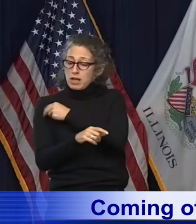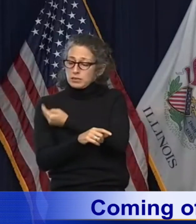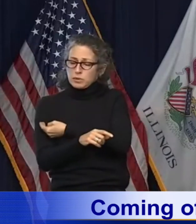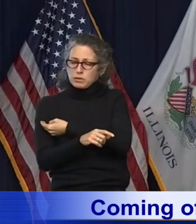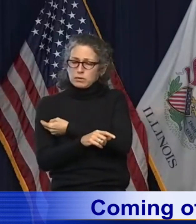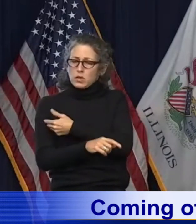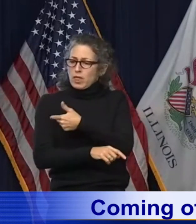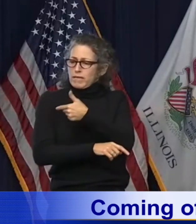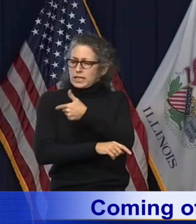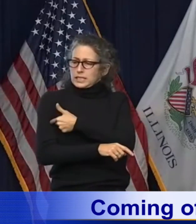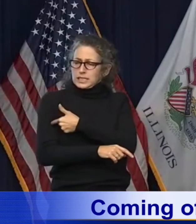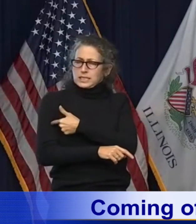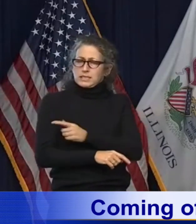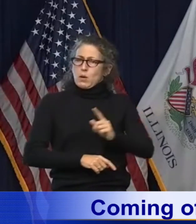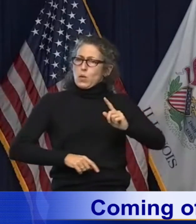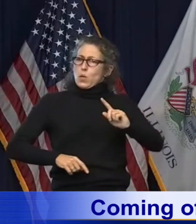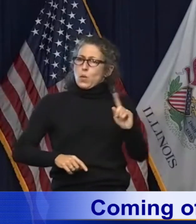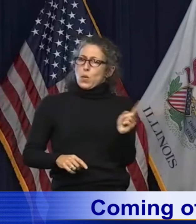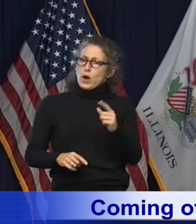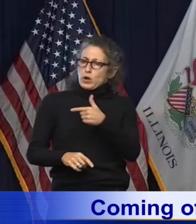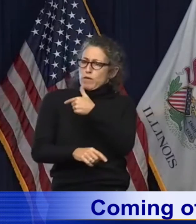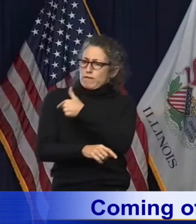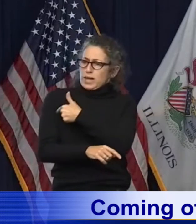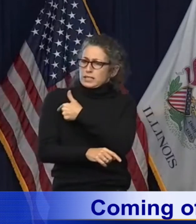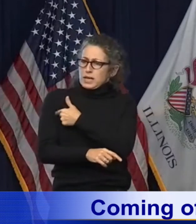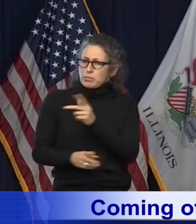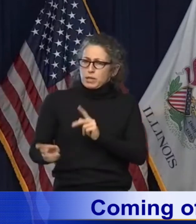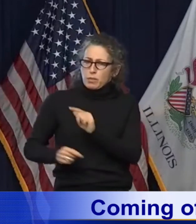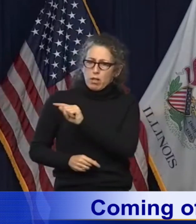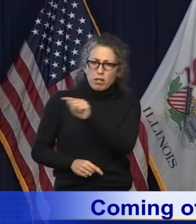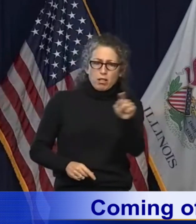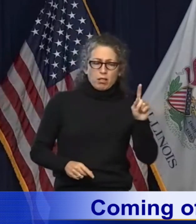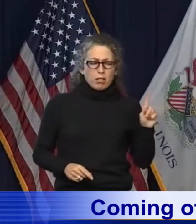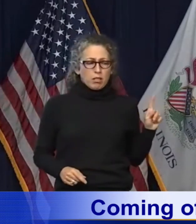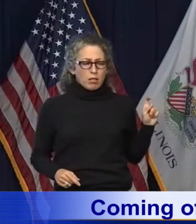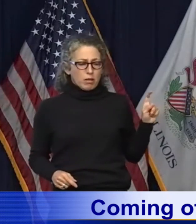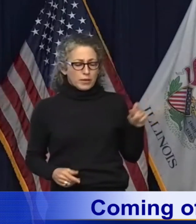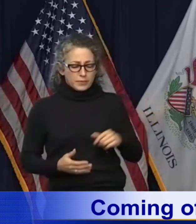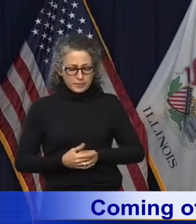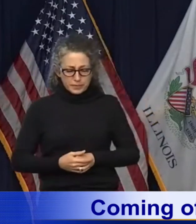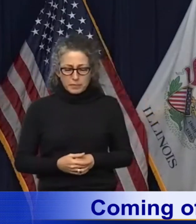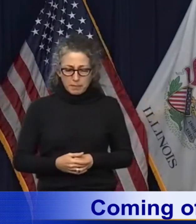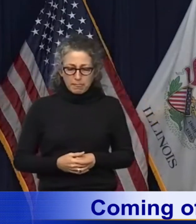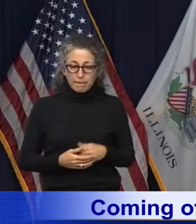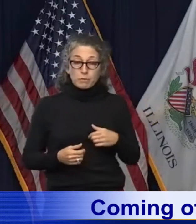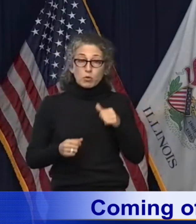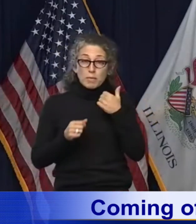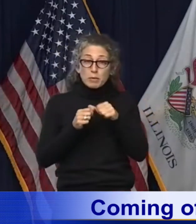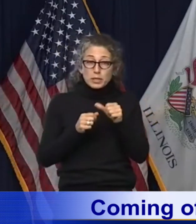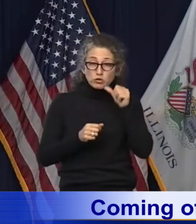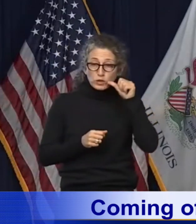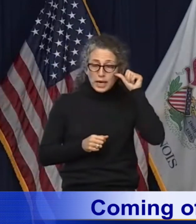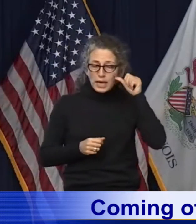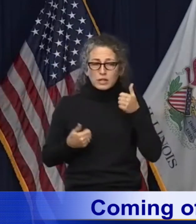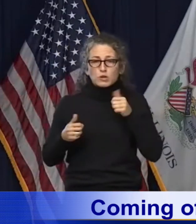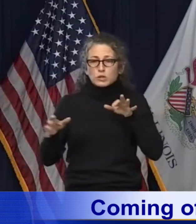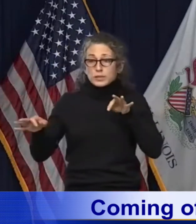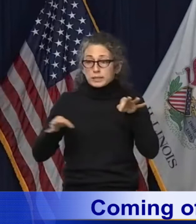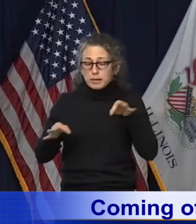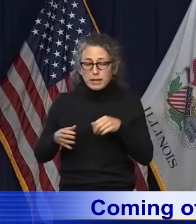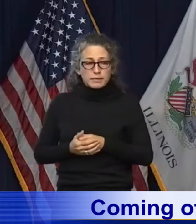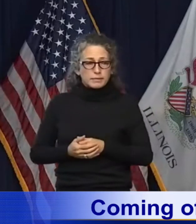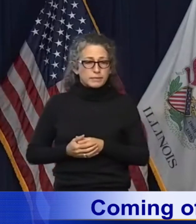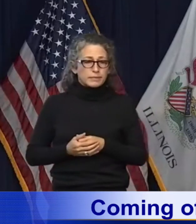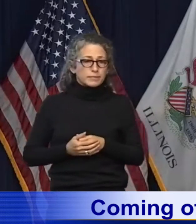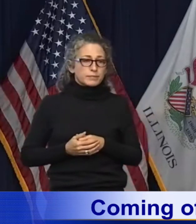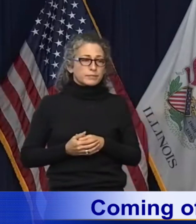go to get to the residents of that county? Right. So again, remember, as I tried to explain yesterday, that because the